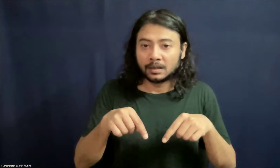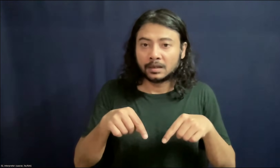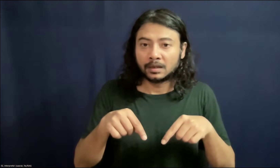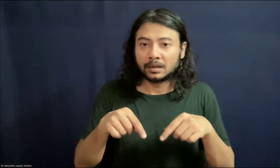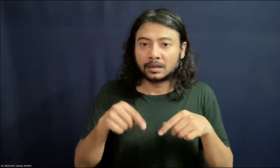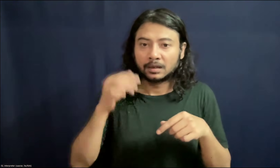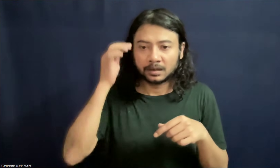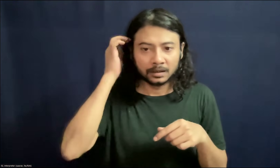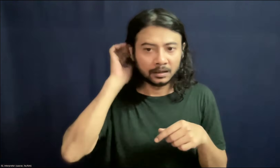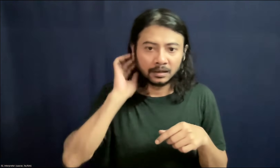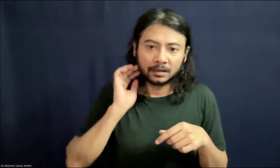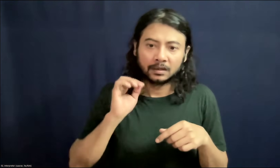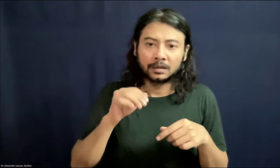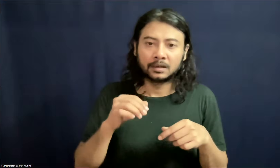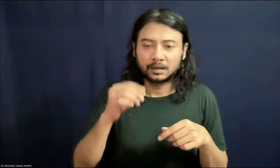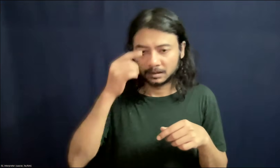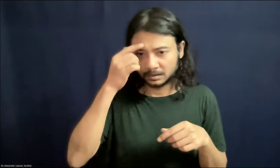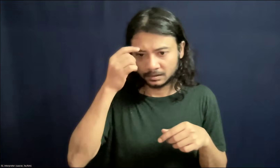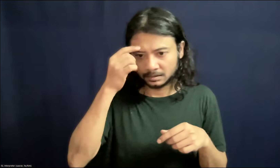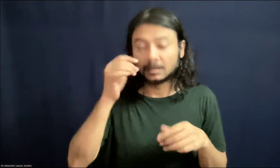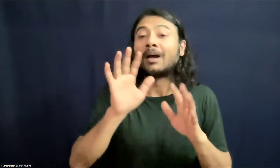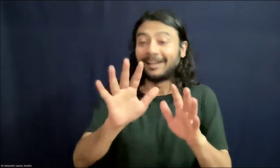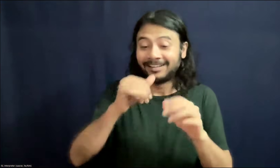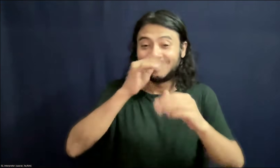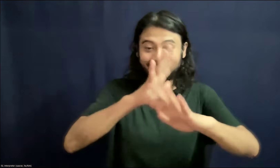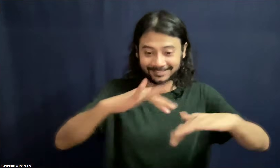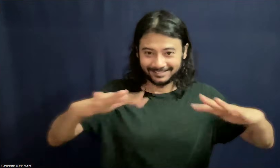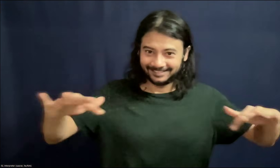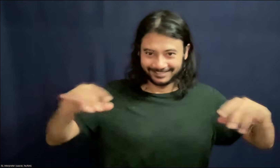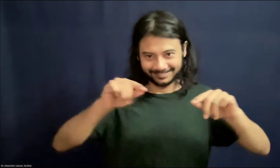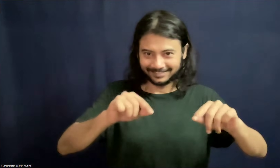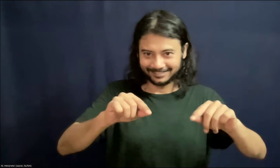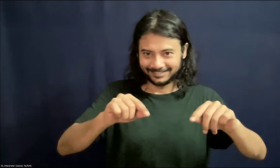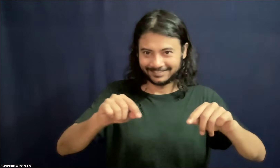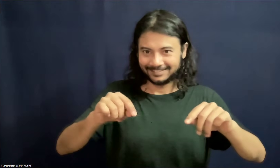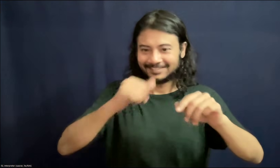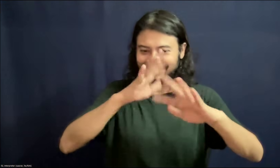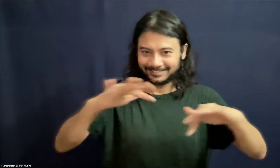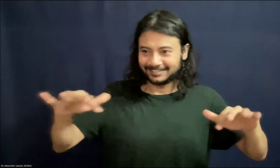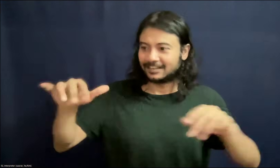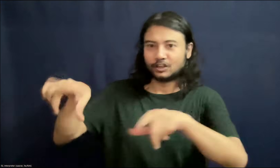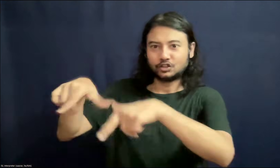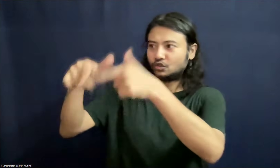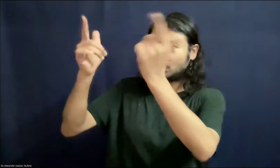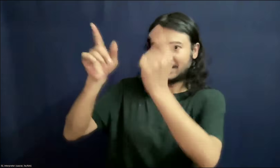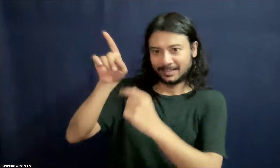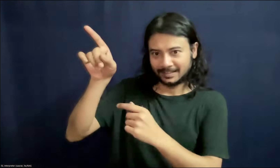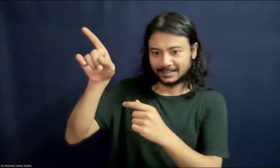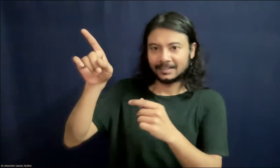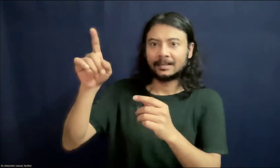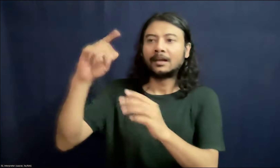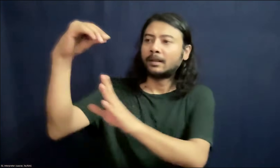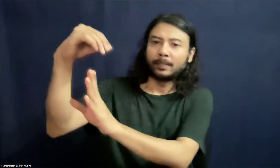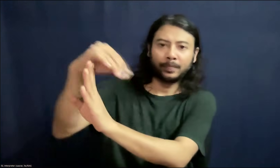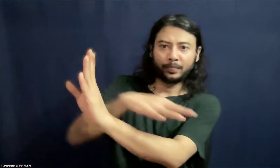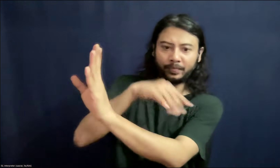standing in a normal position, and the other tree is ulta, inverted. So obviously the roots are common.